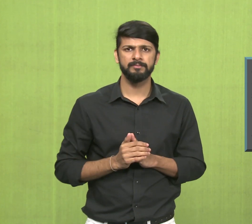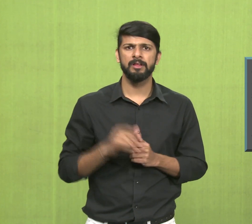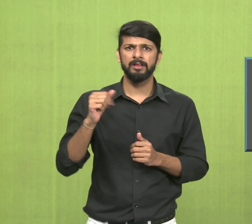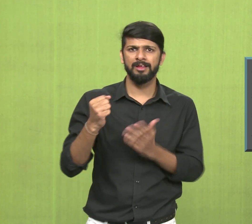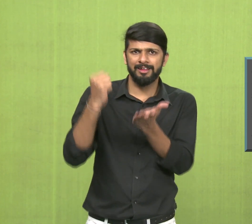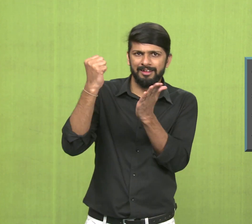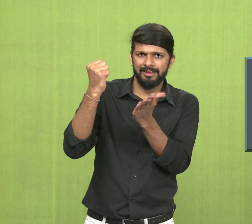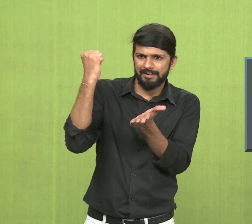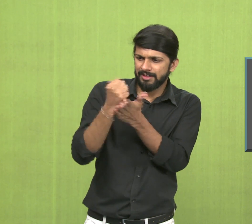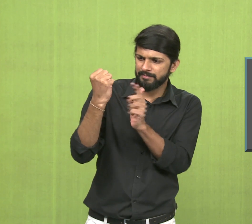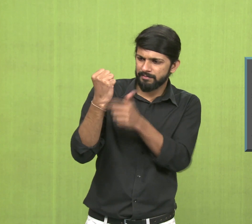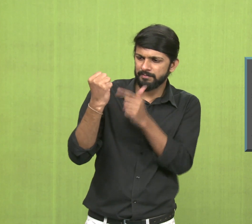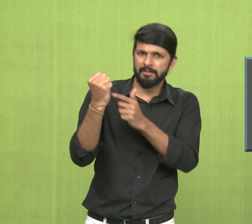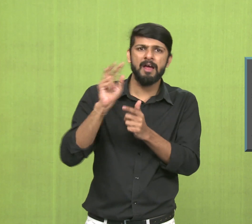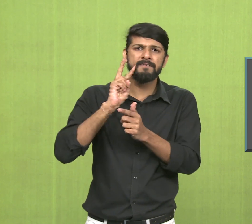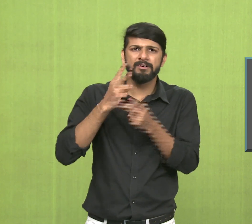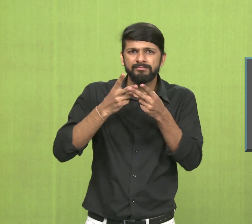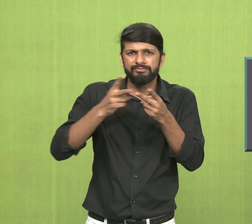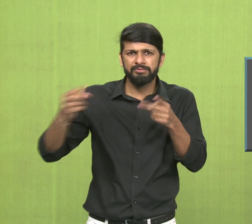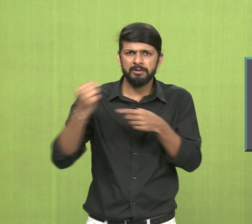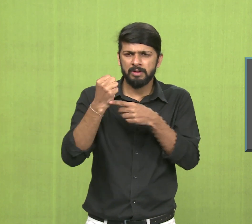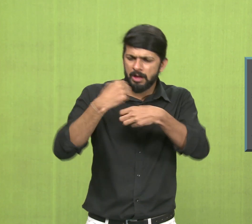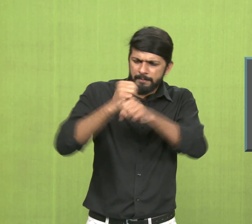Questions related to printing with vegetables.